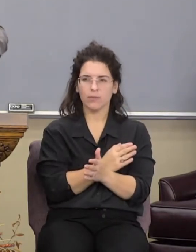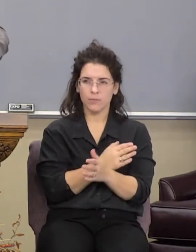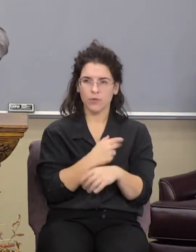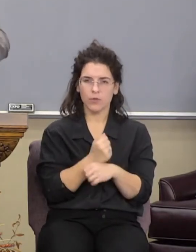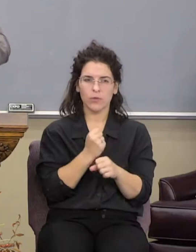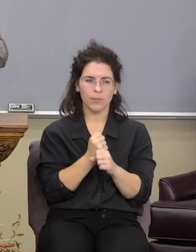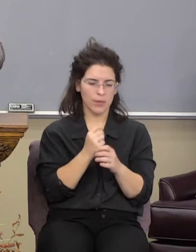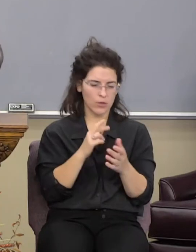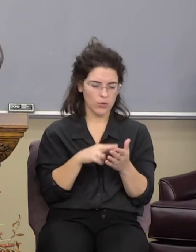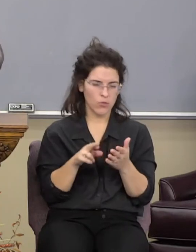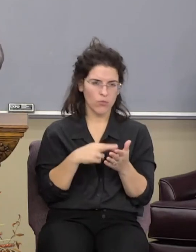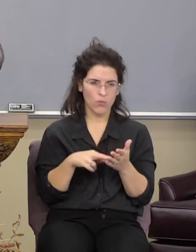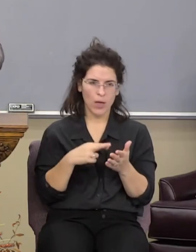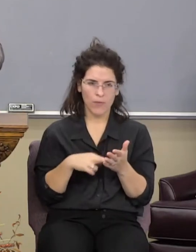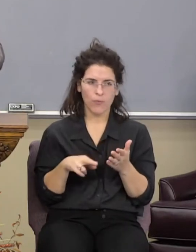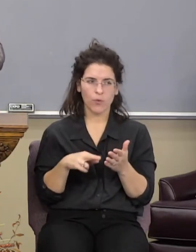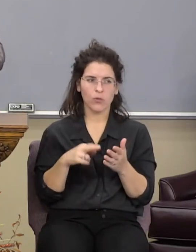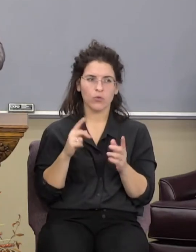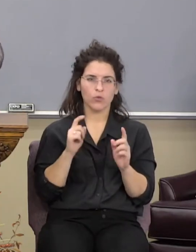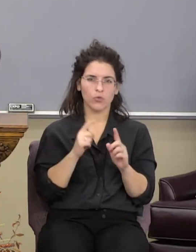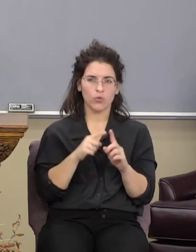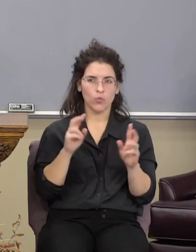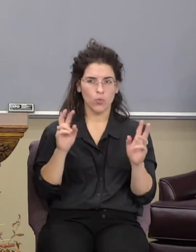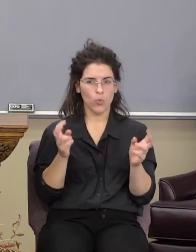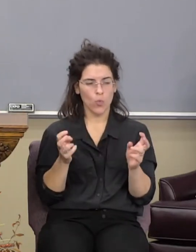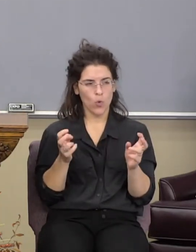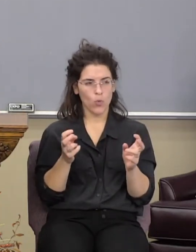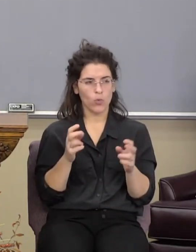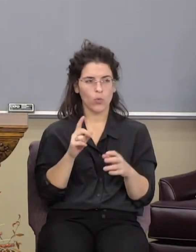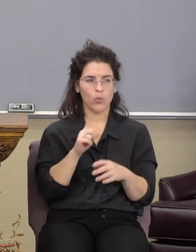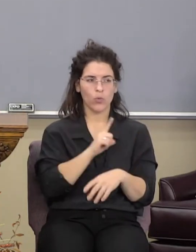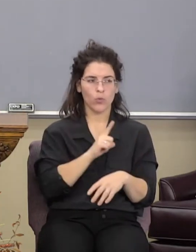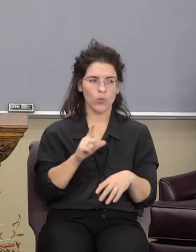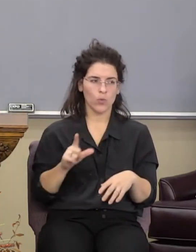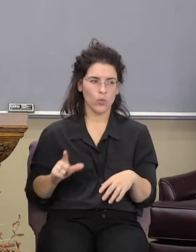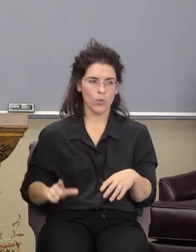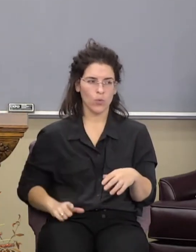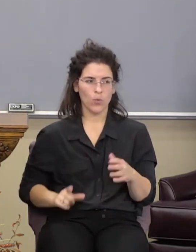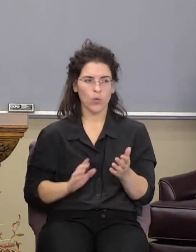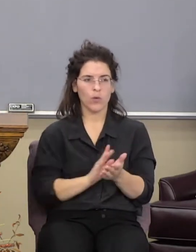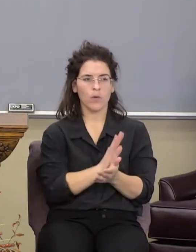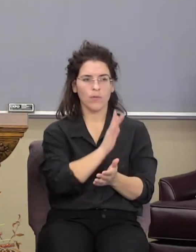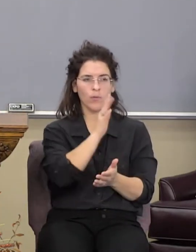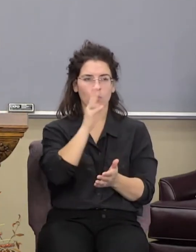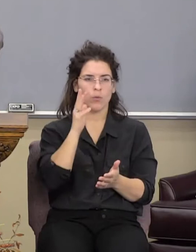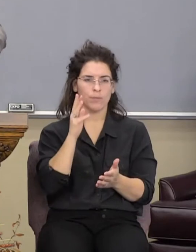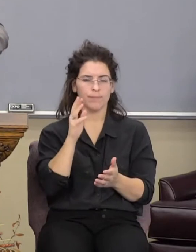makes the reference to, quote, the Lord of glory.